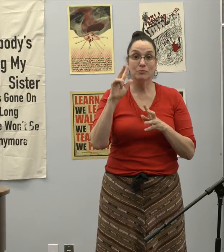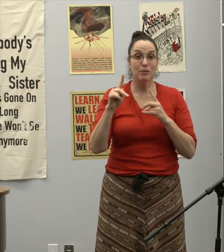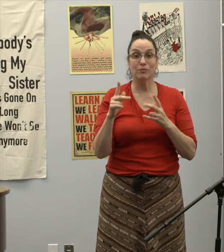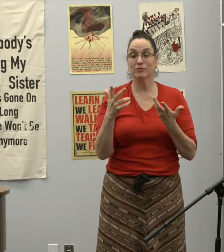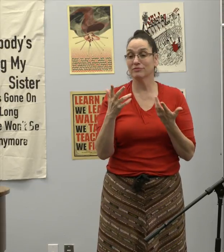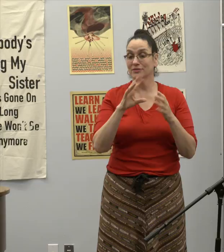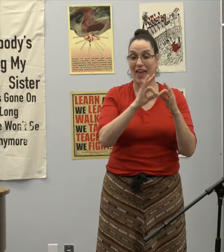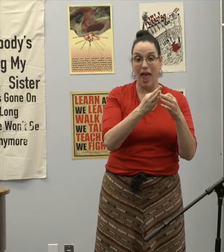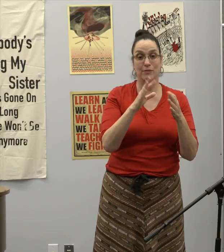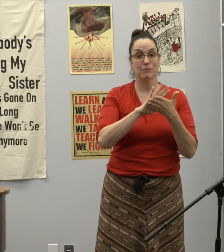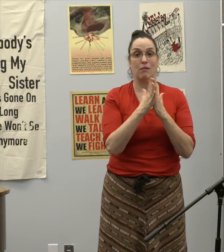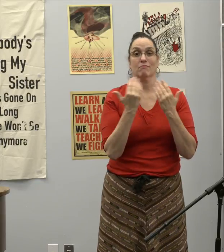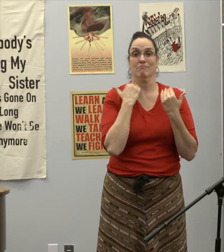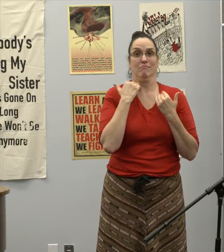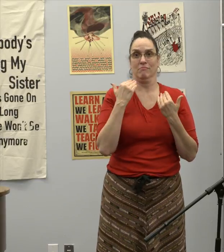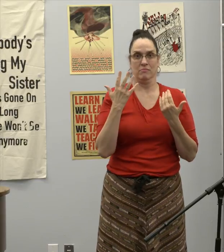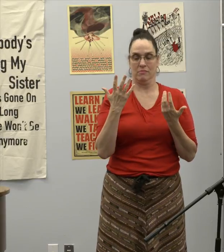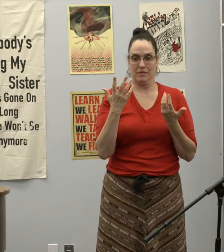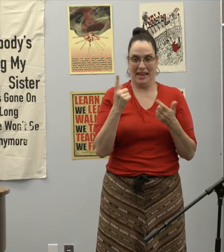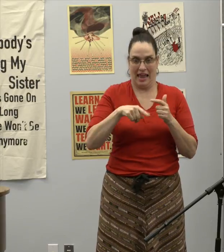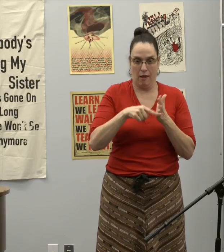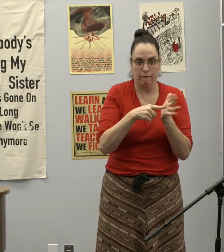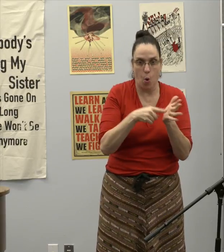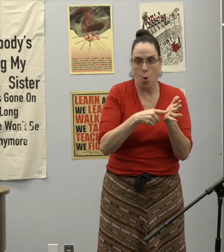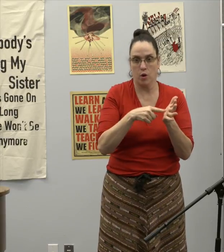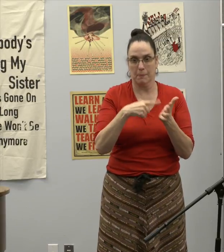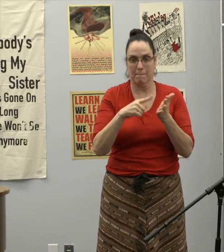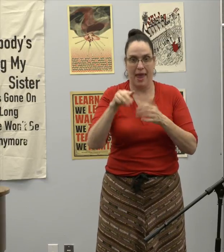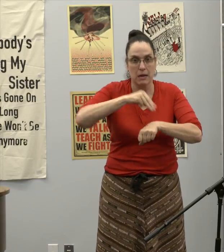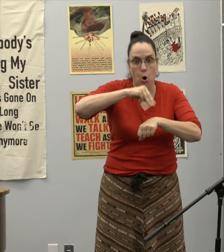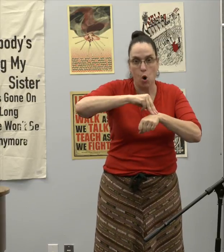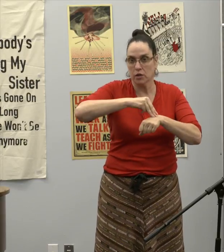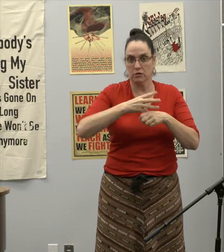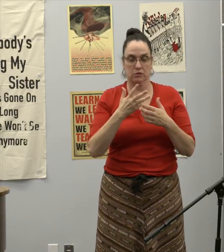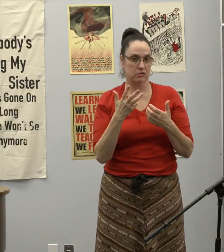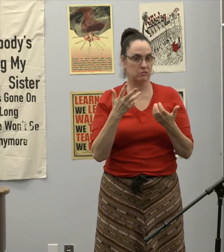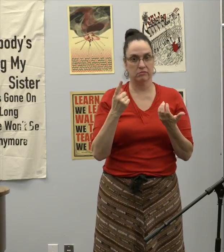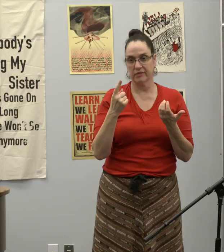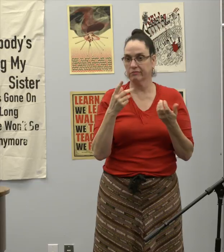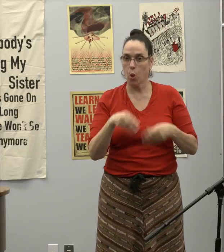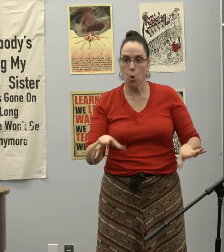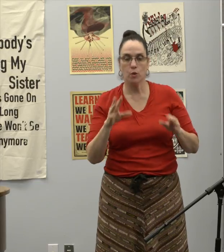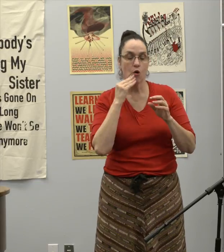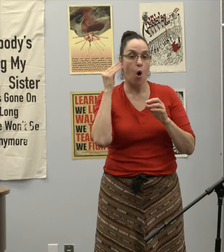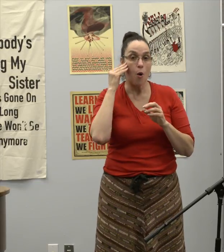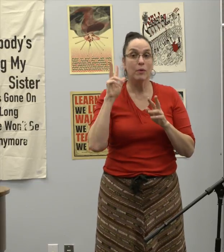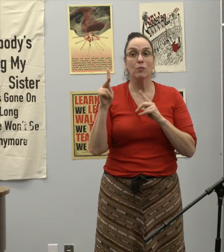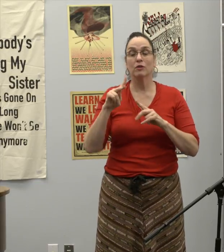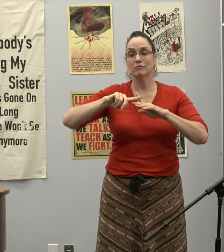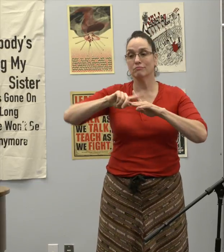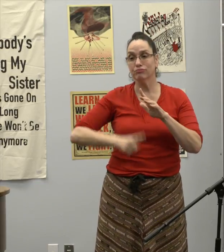homes because to pay for their bills. Rural hospitals drown in debt. In North Carolina alone, we've had four